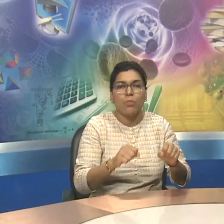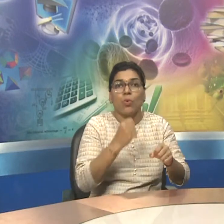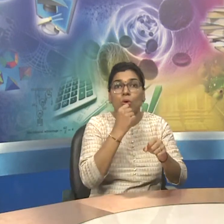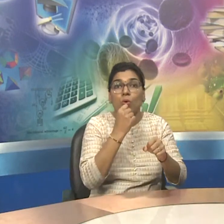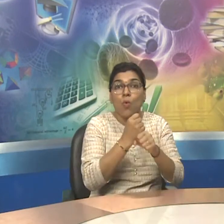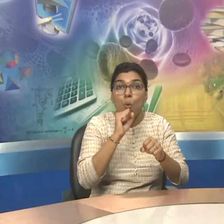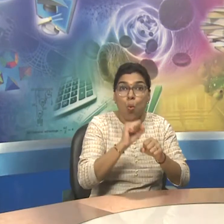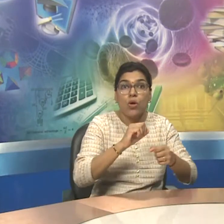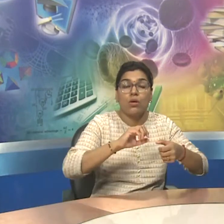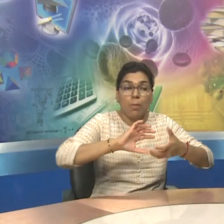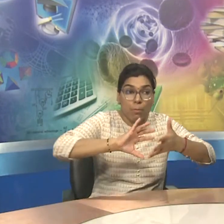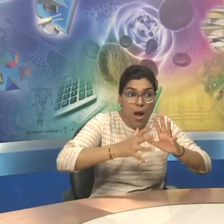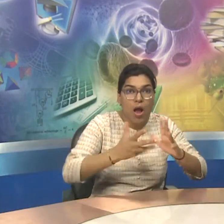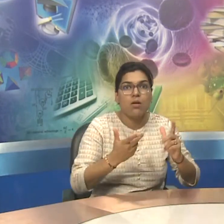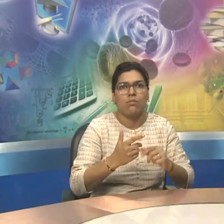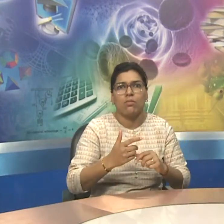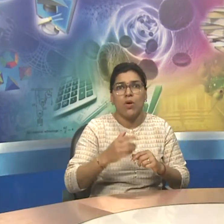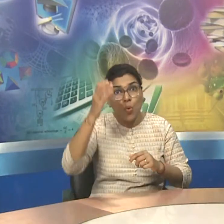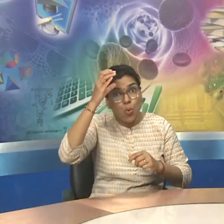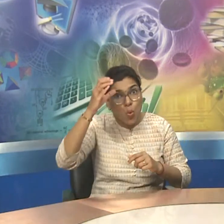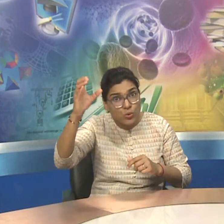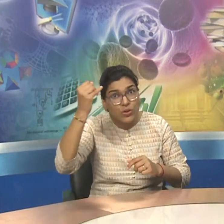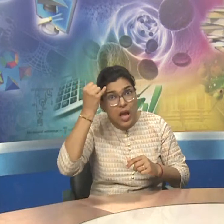the study of